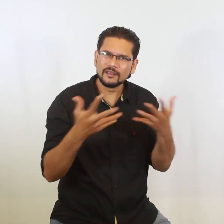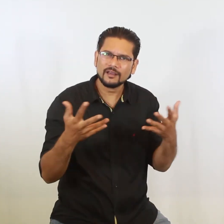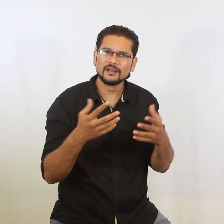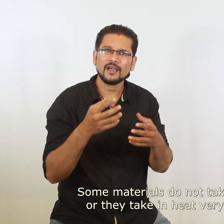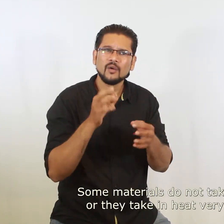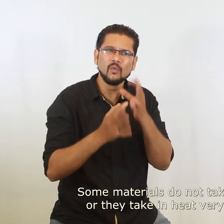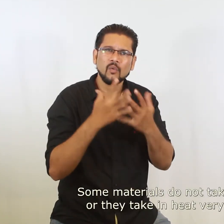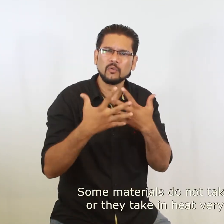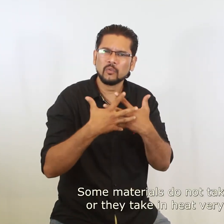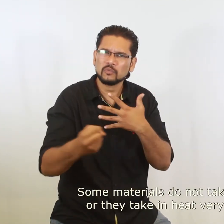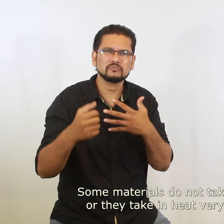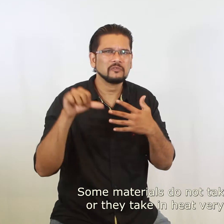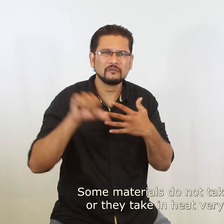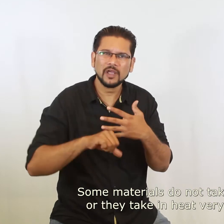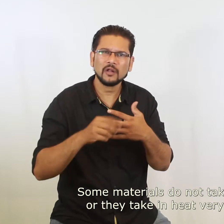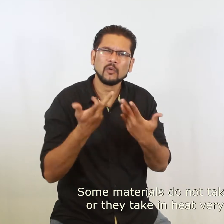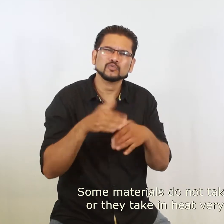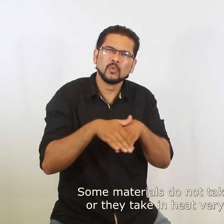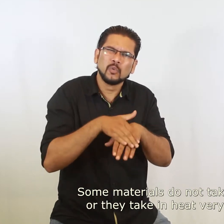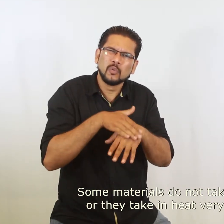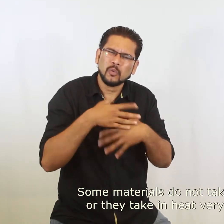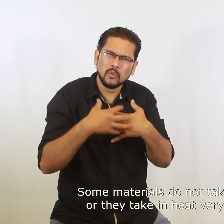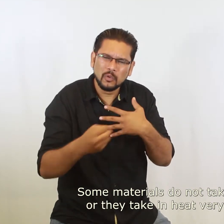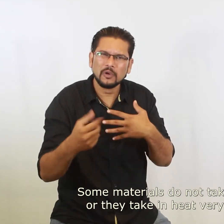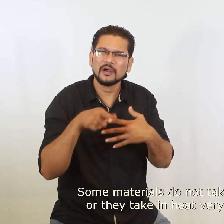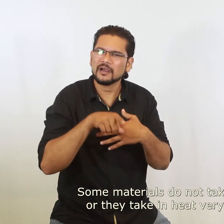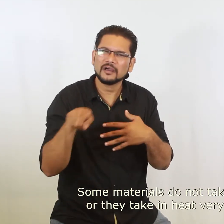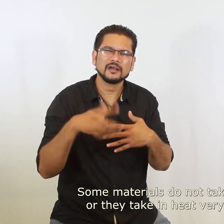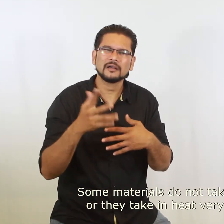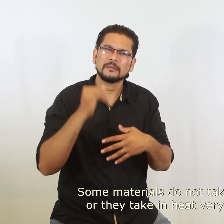Some materials do not take in heat, or they take in heat very slowly.